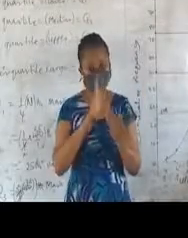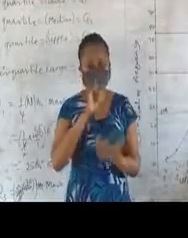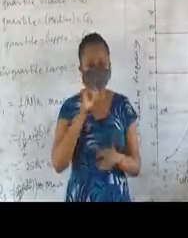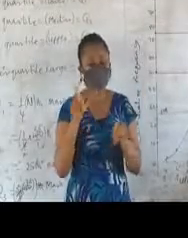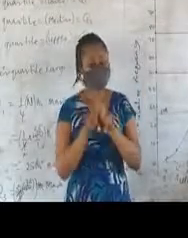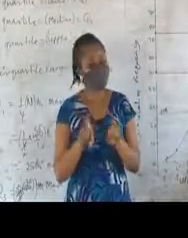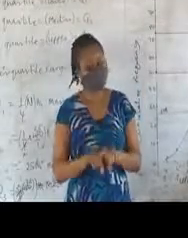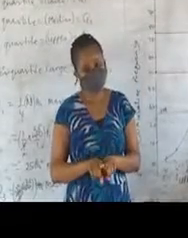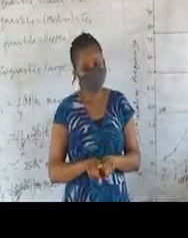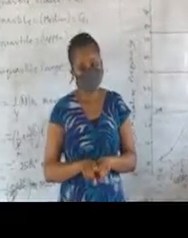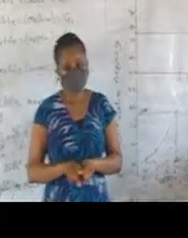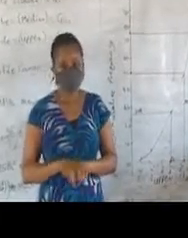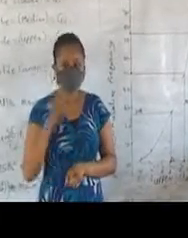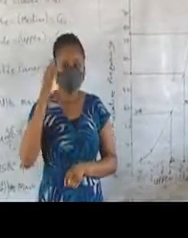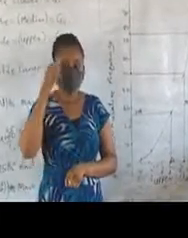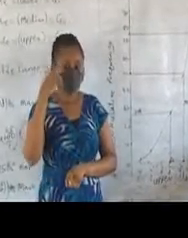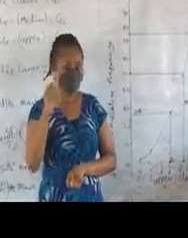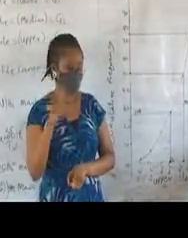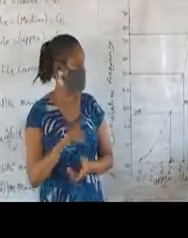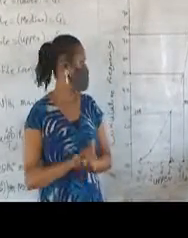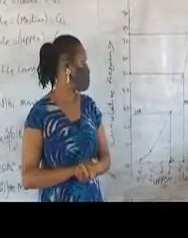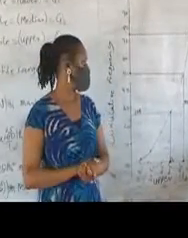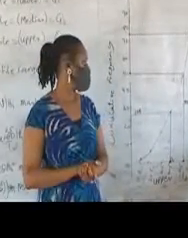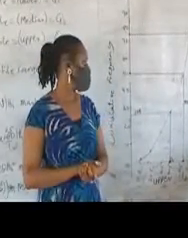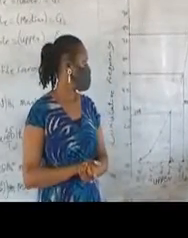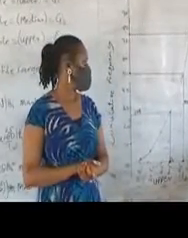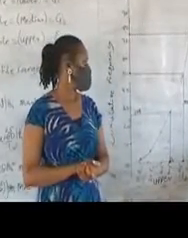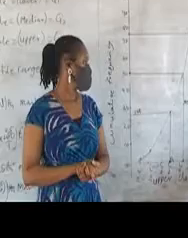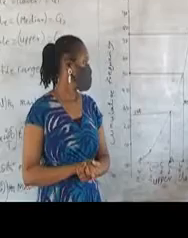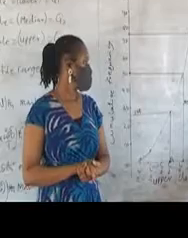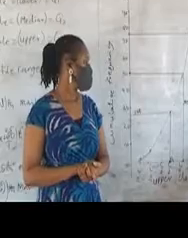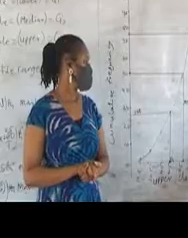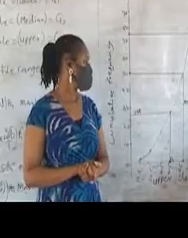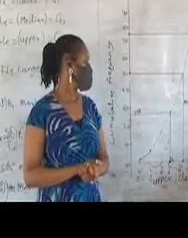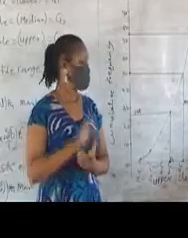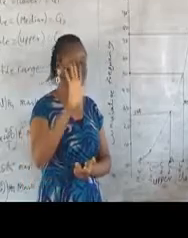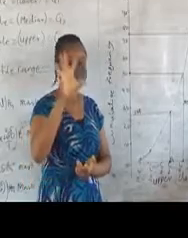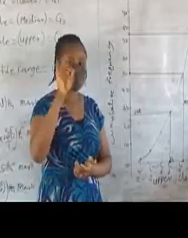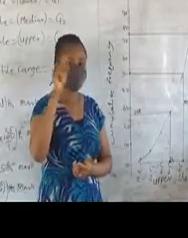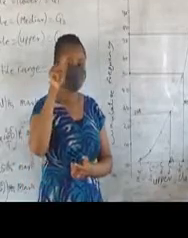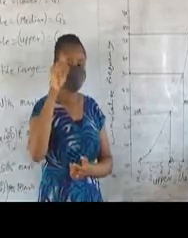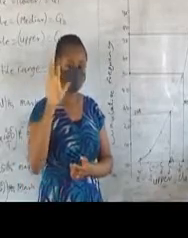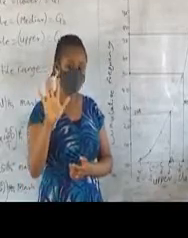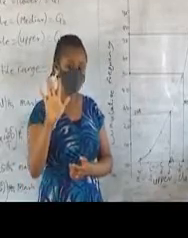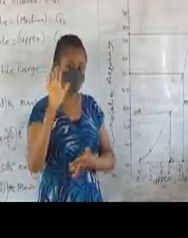interquartile range will give you 59.5 minus